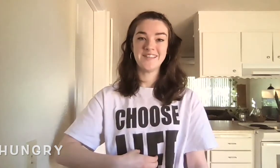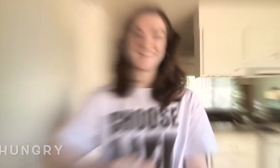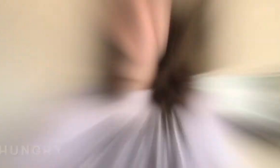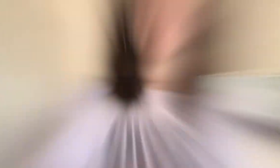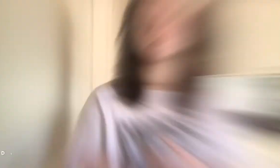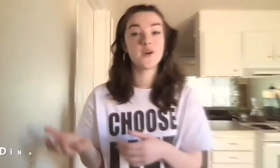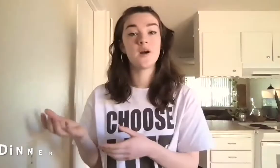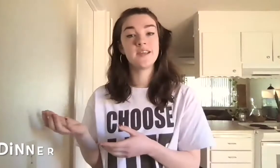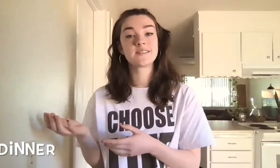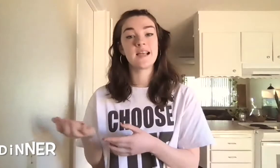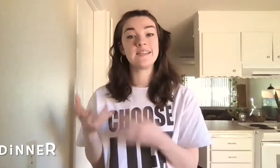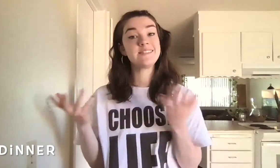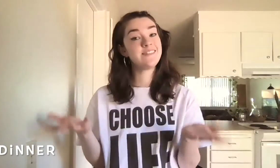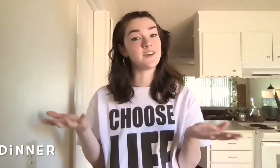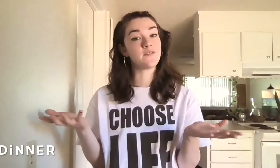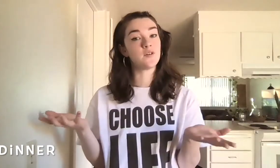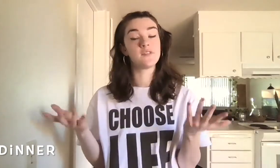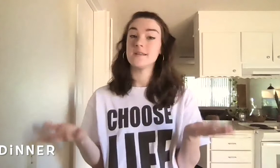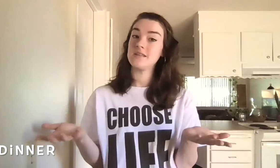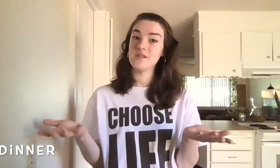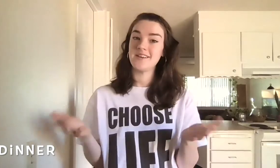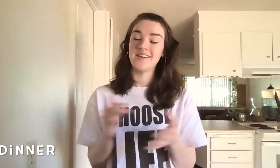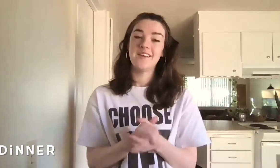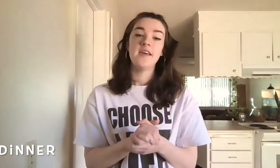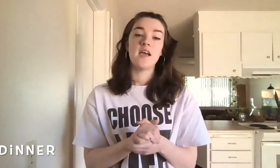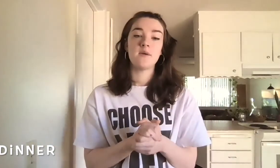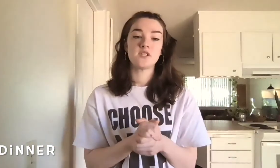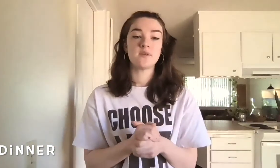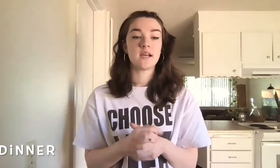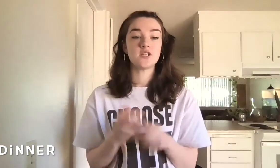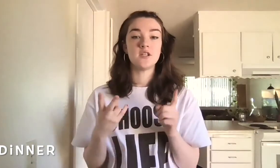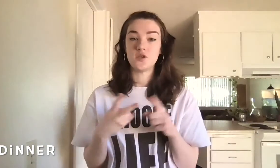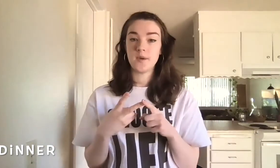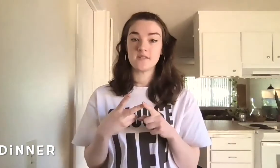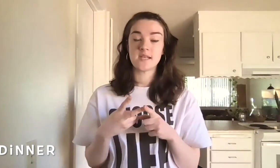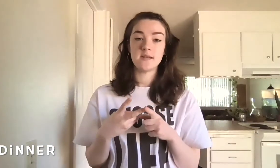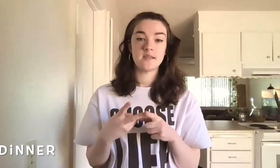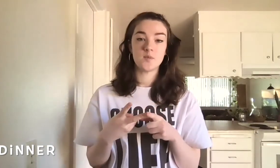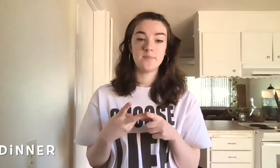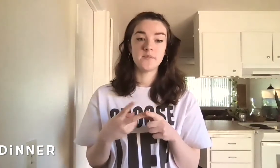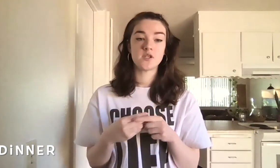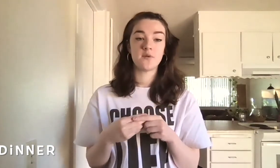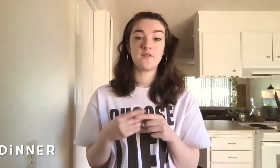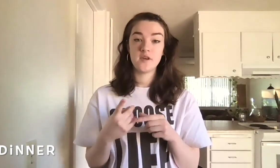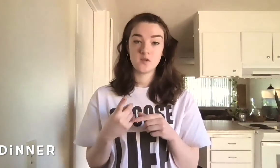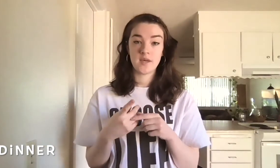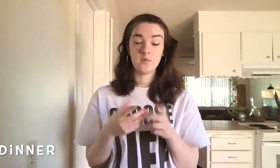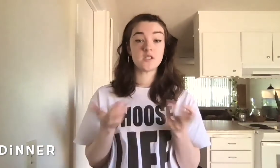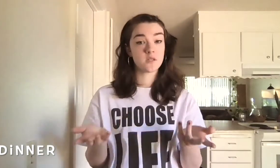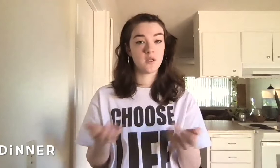Nice. So our next sign is dinner, for Thanksgiving dinner. So there's actually 2 ways of signing this one. So the first way, which is the longer